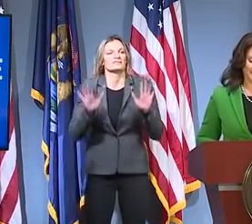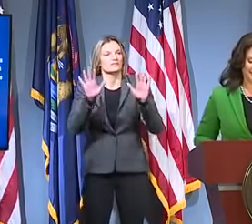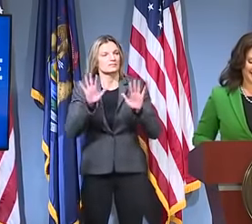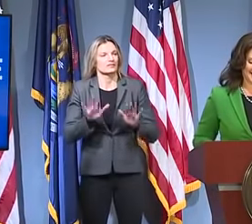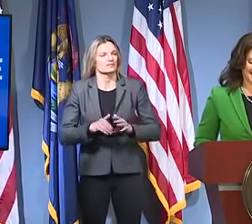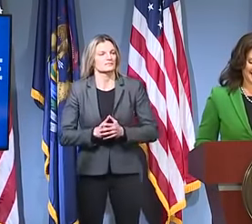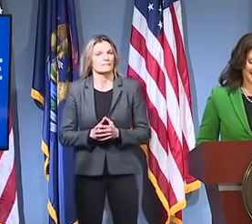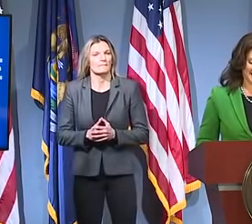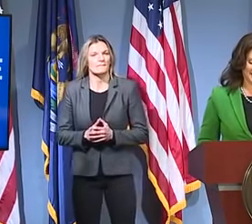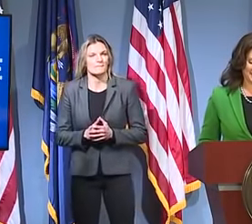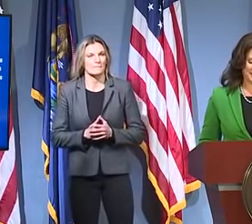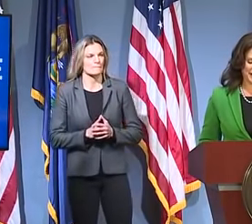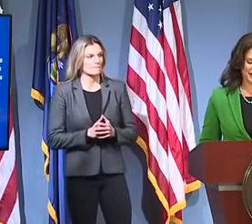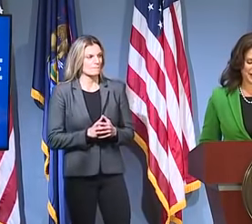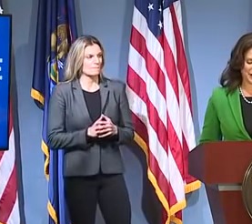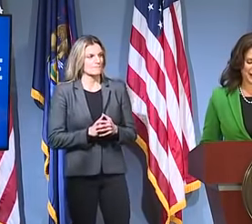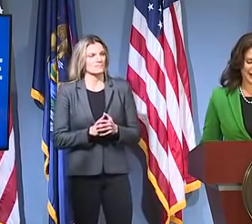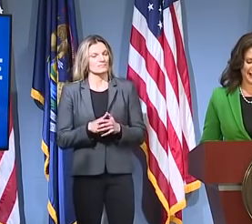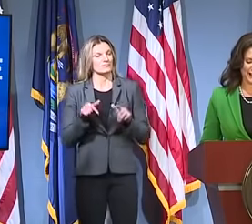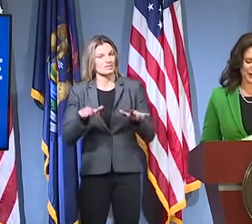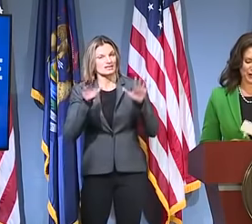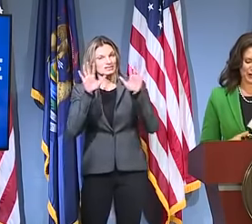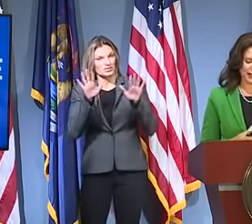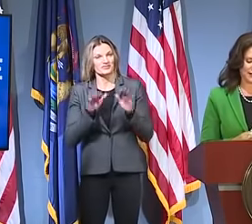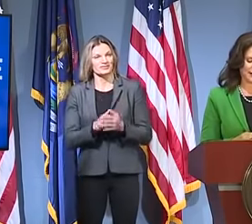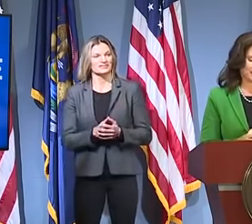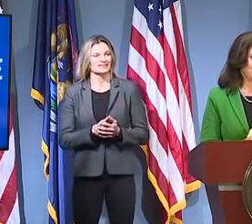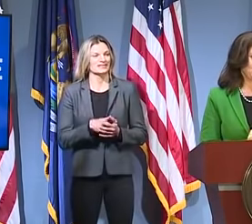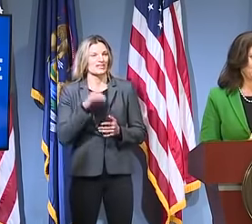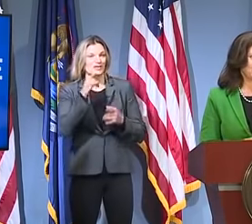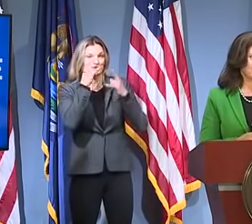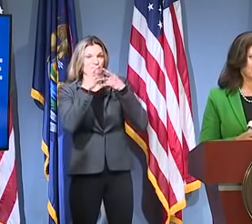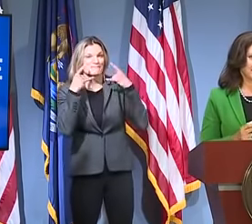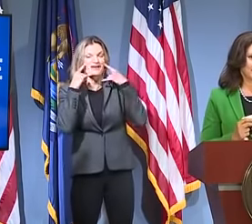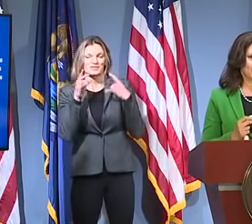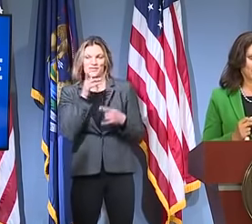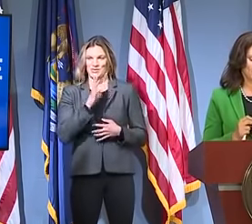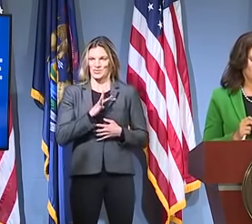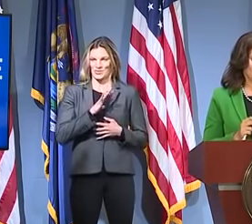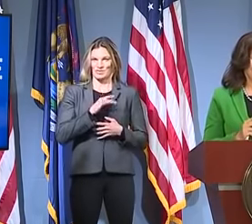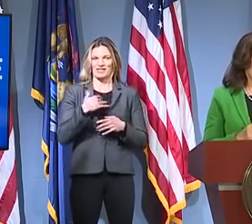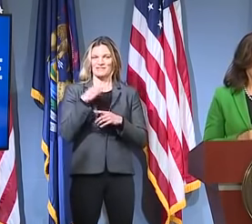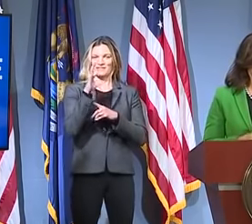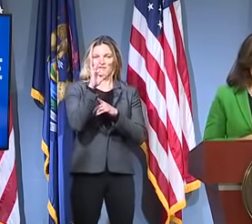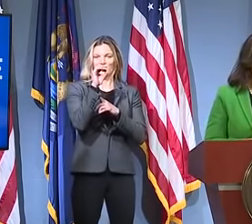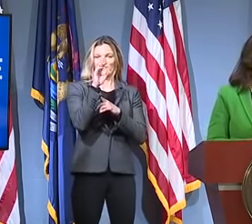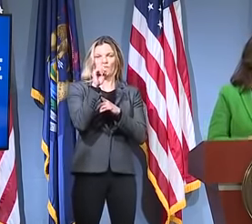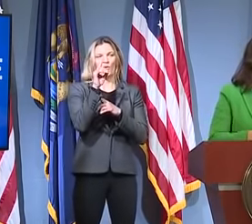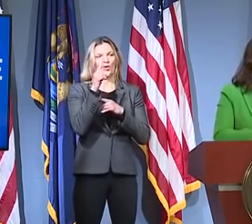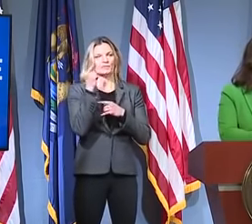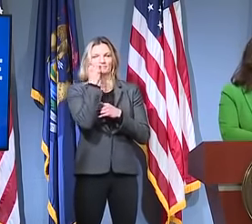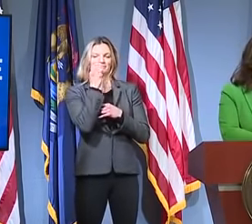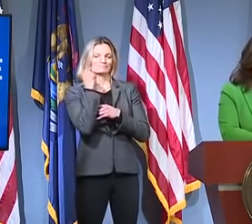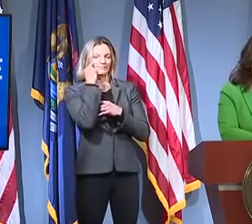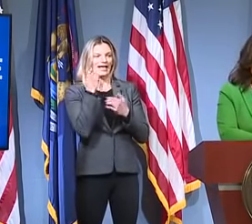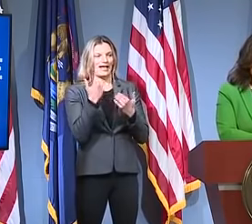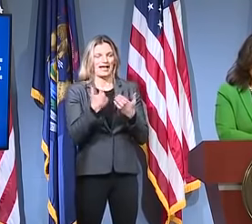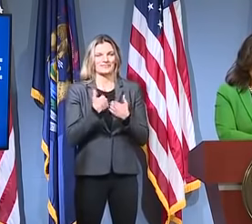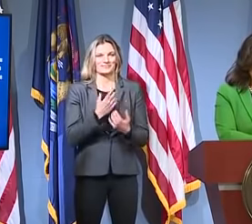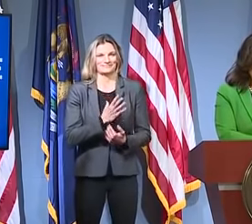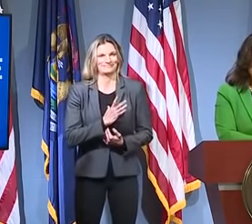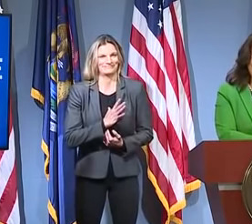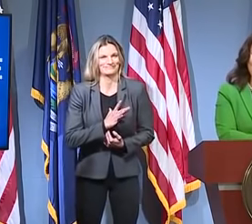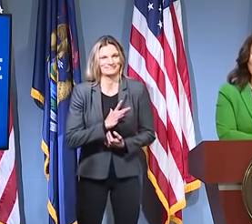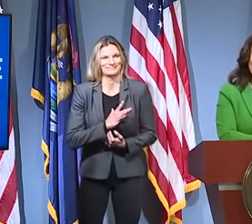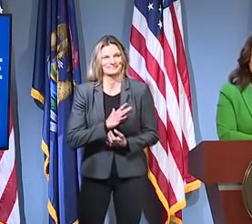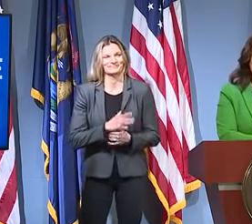Wonderful. Well, this is great, and these Ford masks are really cool because they got the Ford symbol on it, which is